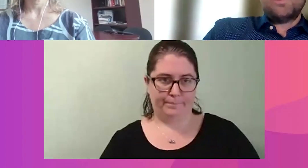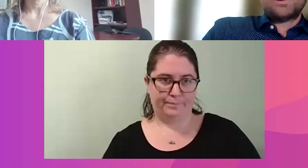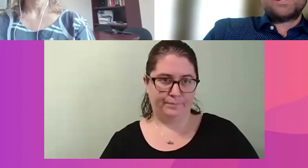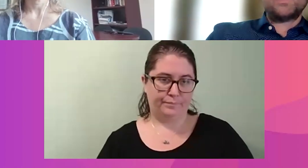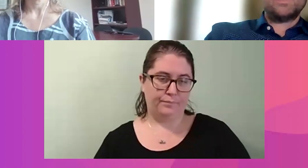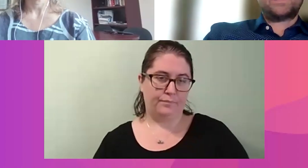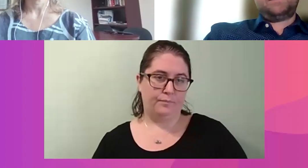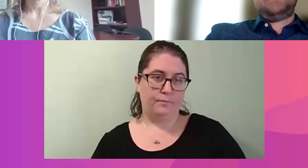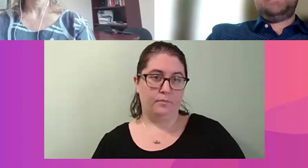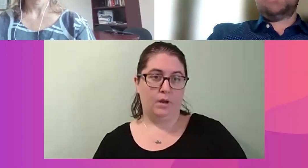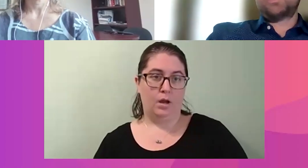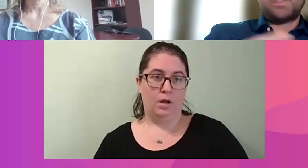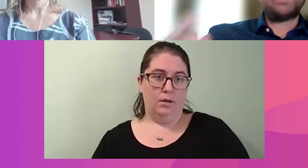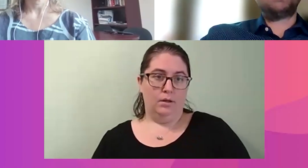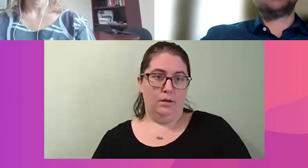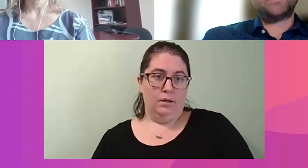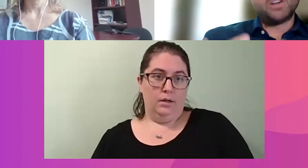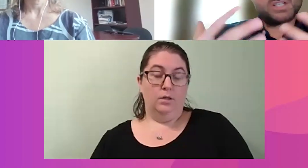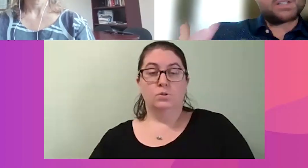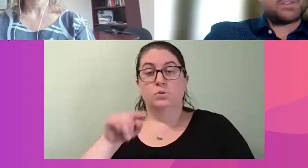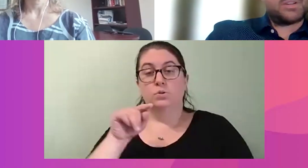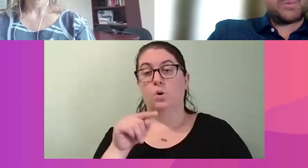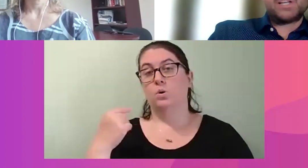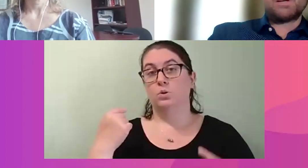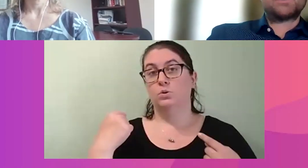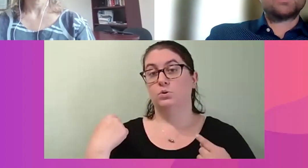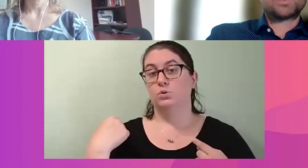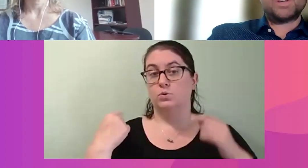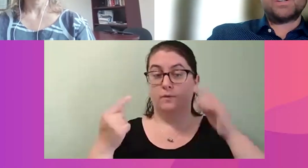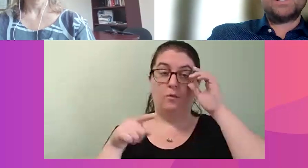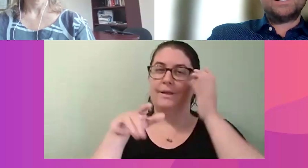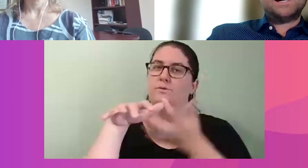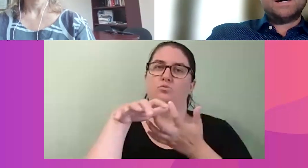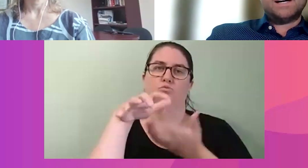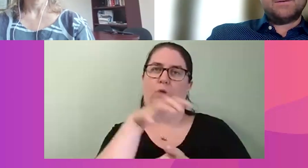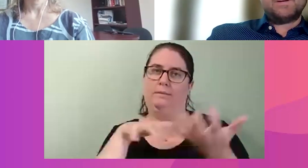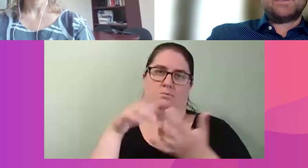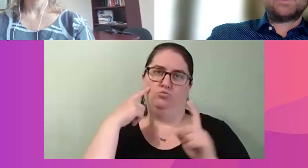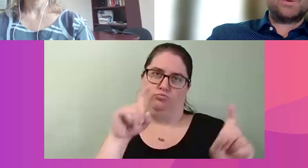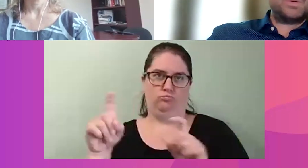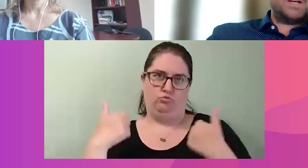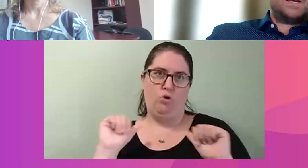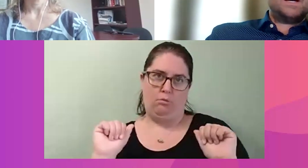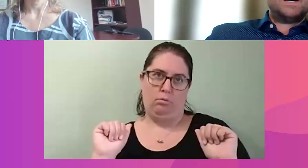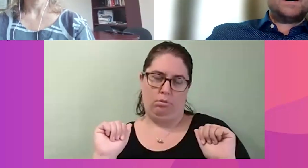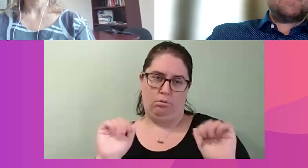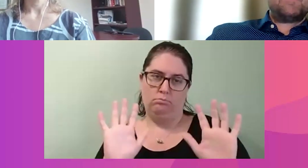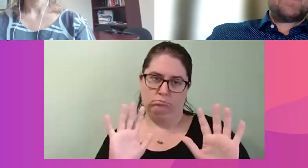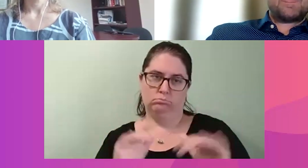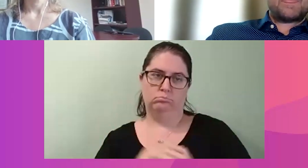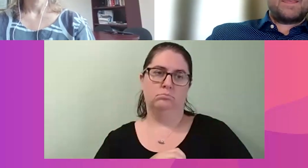And so far, so this is being done in the context of a randomized controlled trial. And so